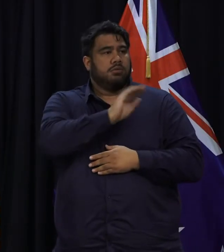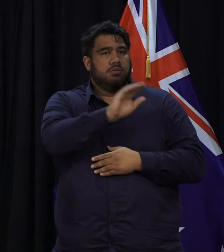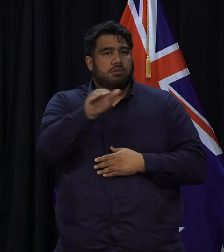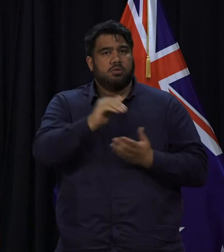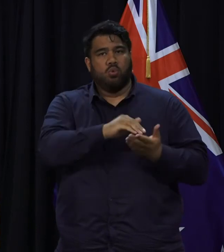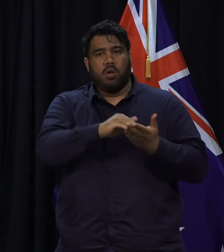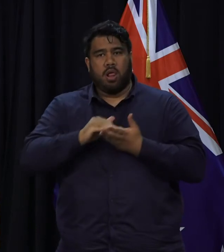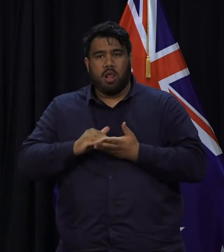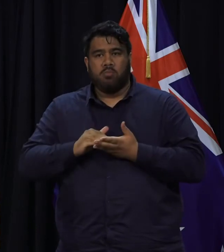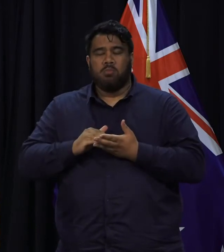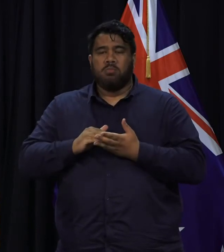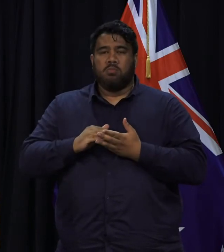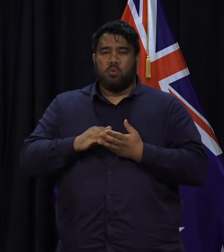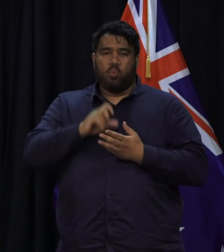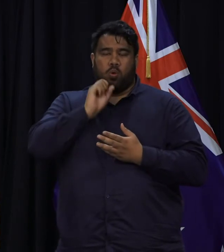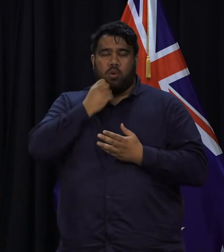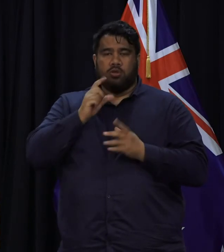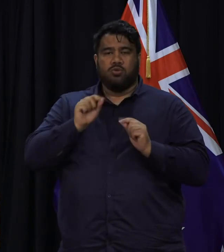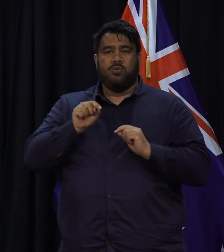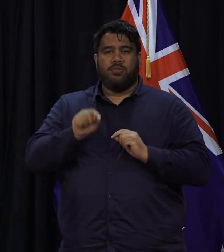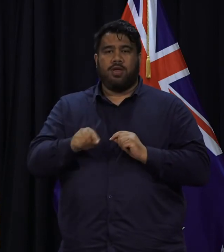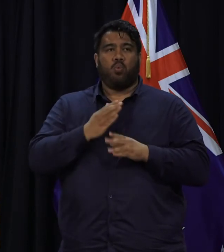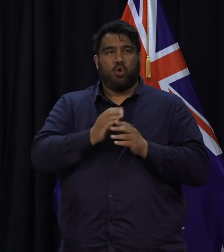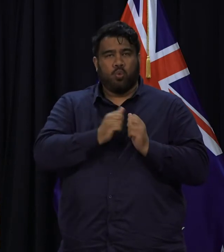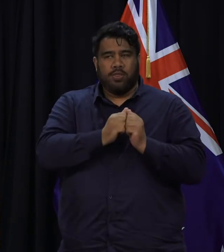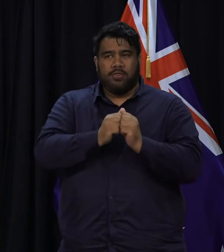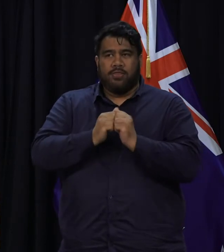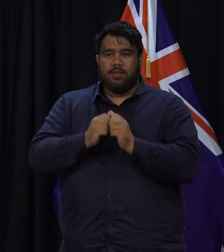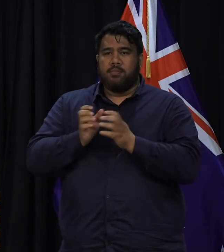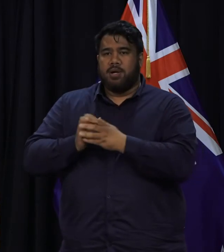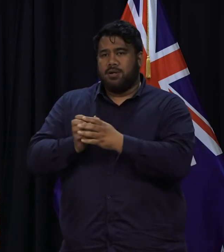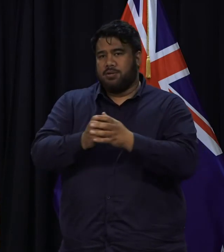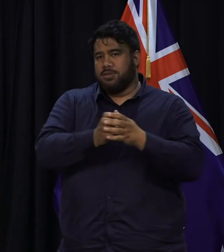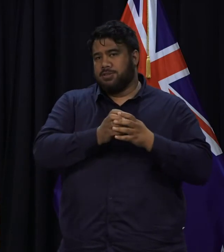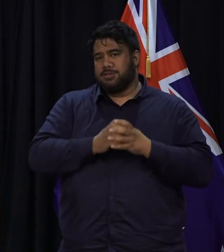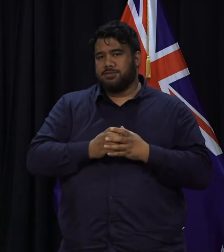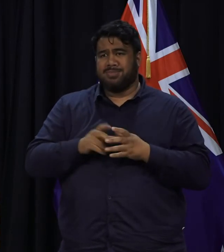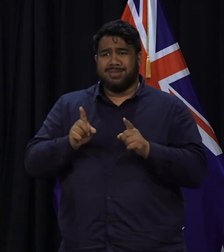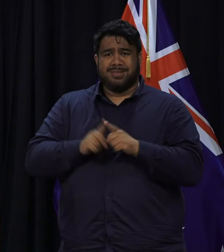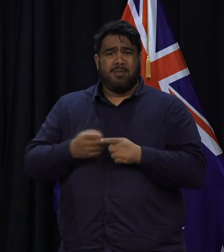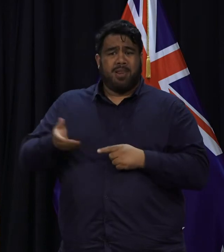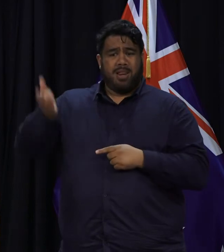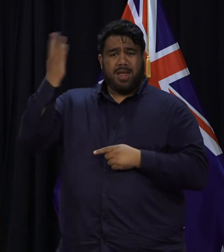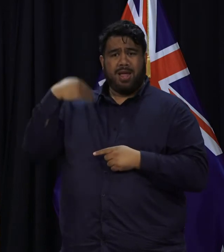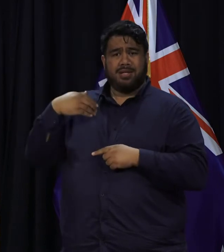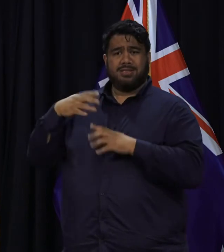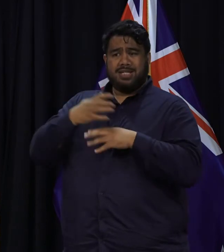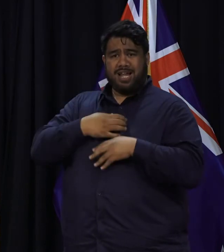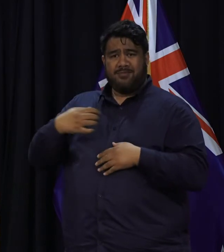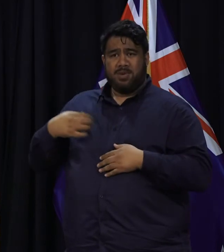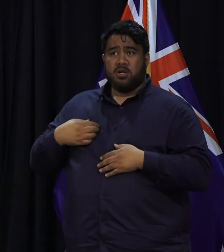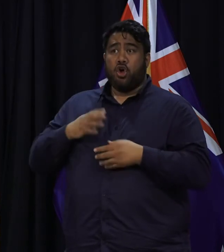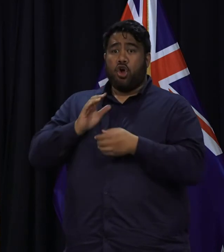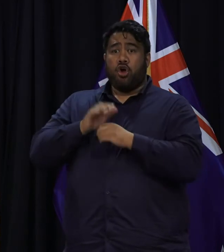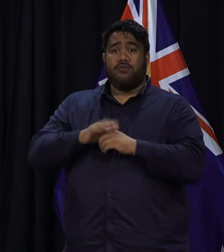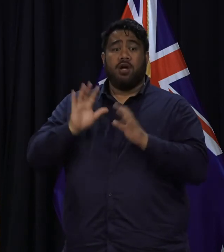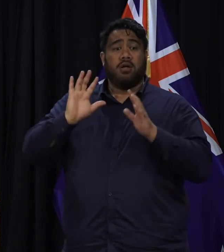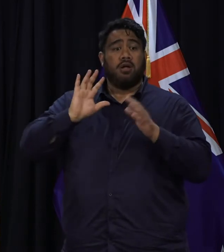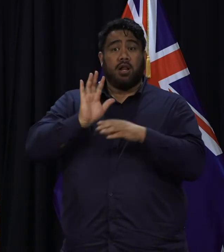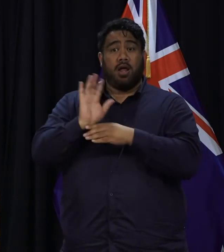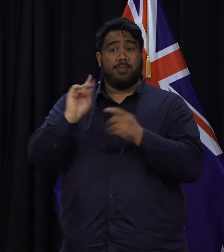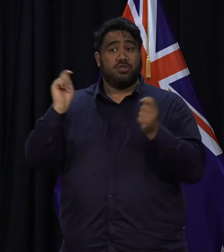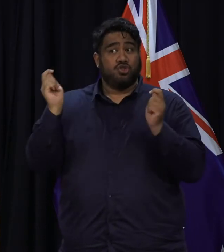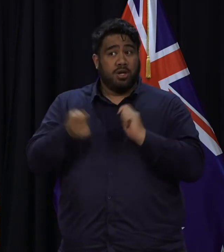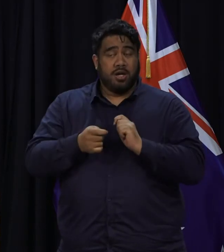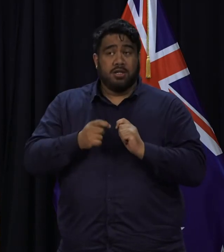in Parliament, we will do that. And there may be that may be the case as there was in the last Parliament. We did that on climate change issues. We did